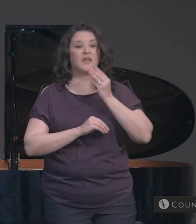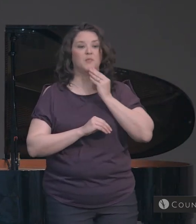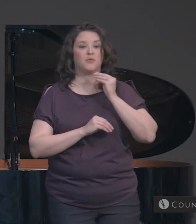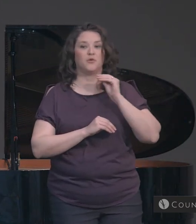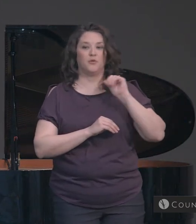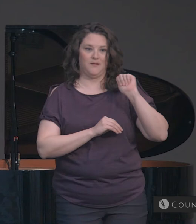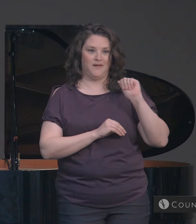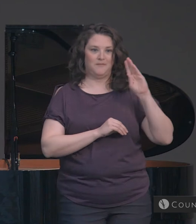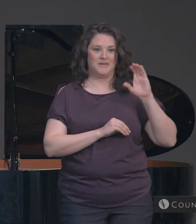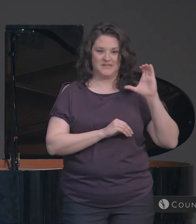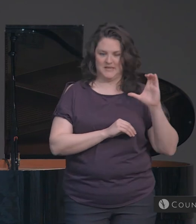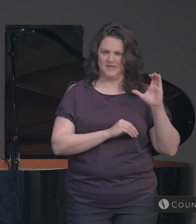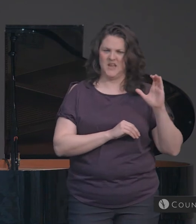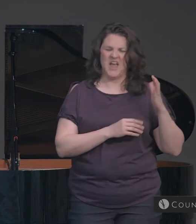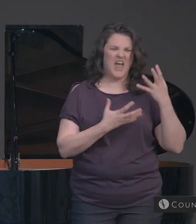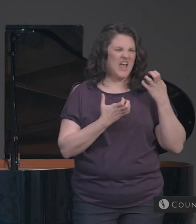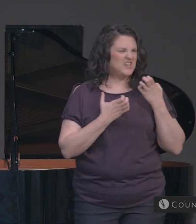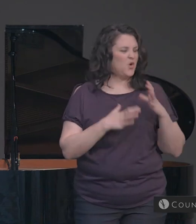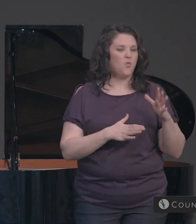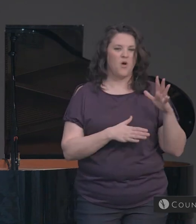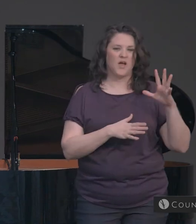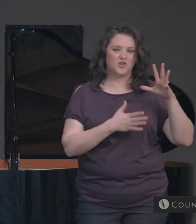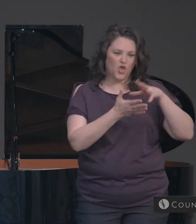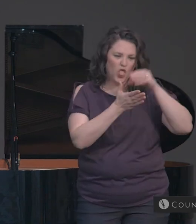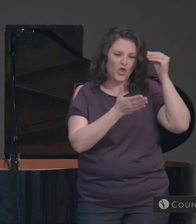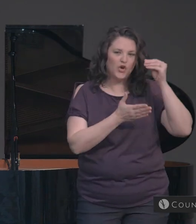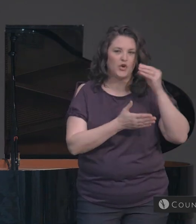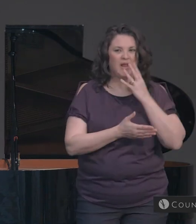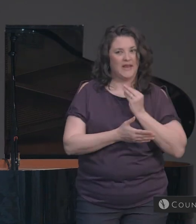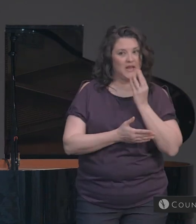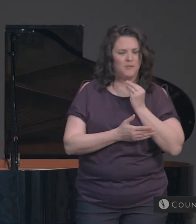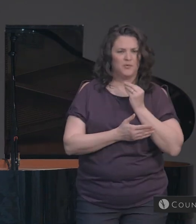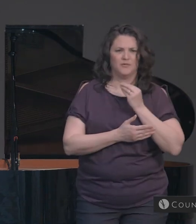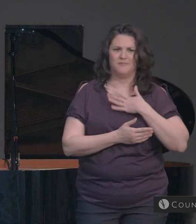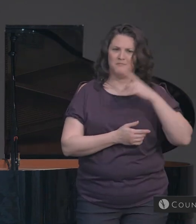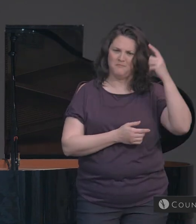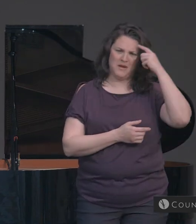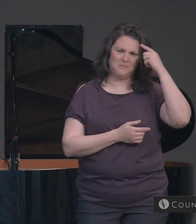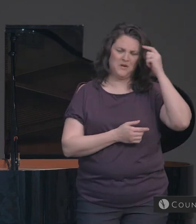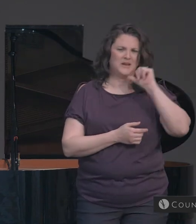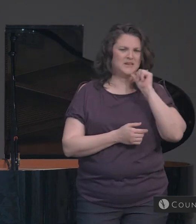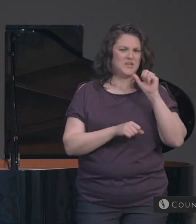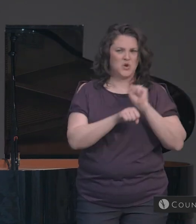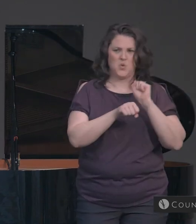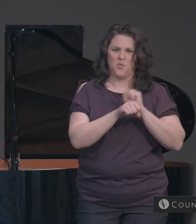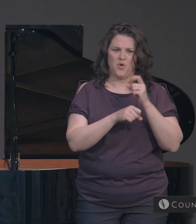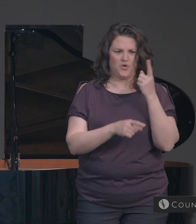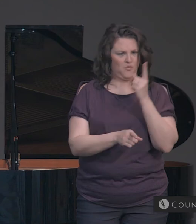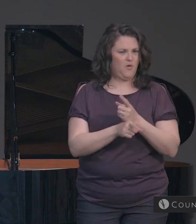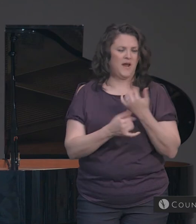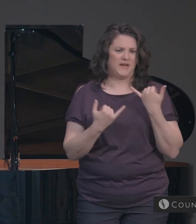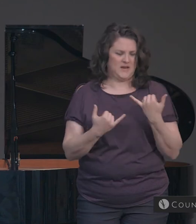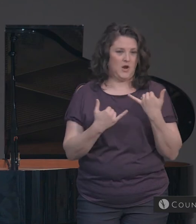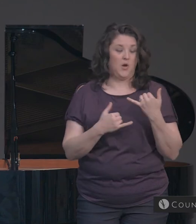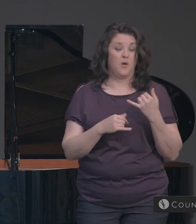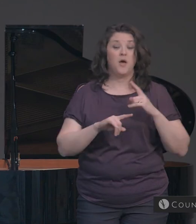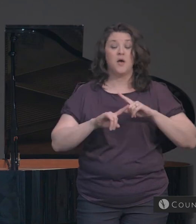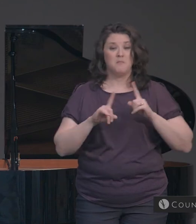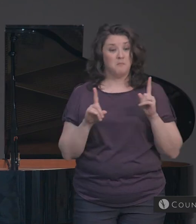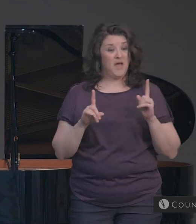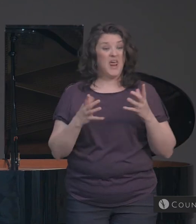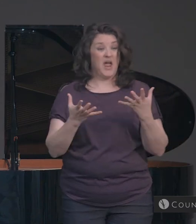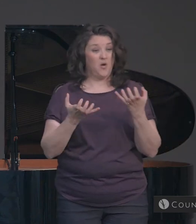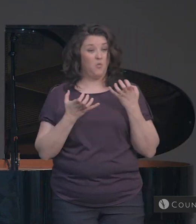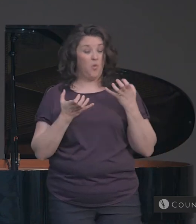I could learn Hebrew. I don't want to learn Hebrew. I could probably never do that, especially the way my brain works now. I could probably never learn the Hebrew alphabet. But I wanted to